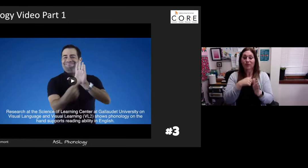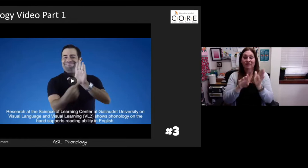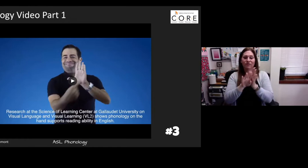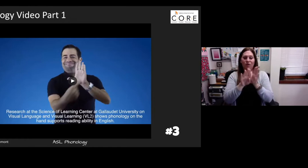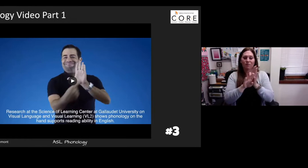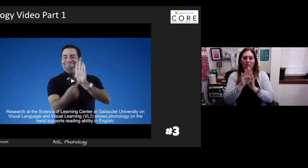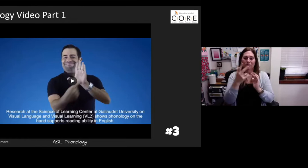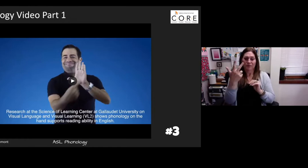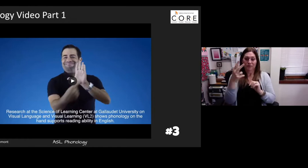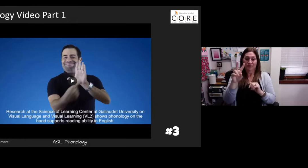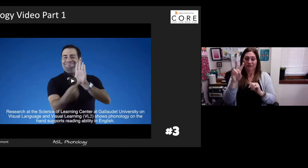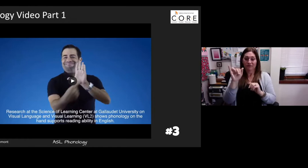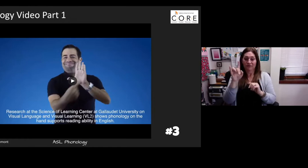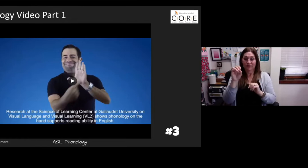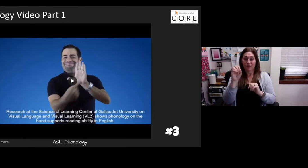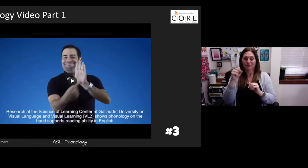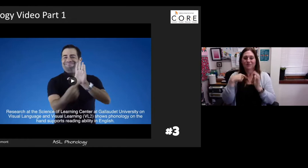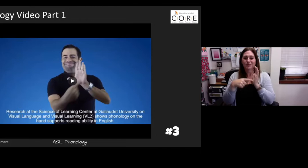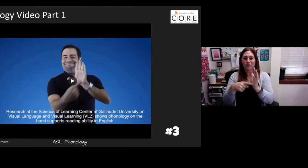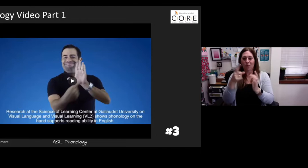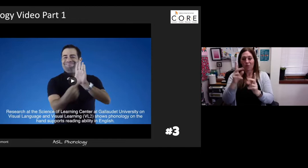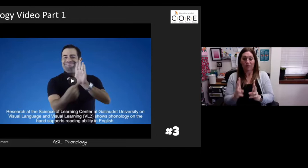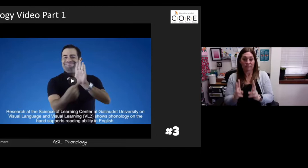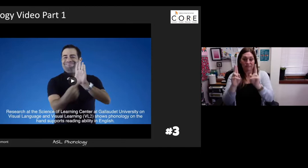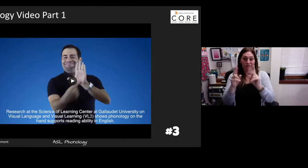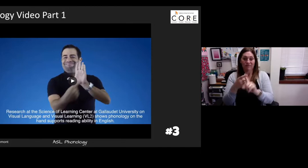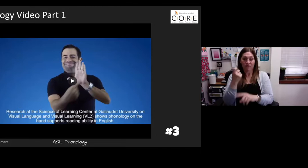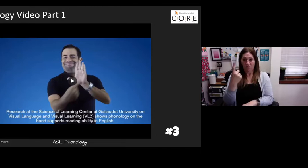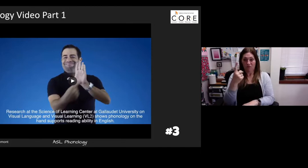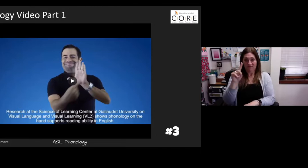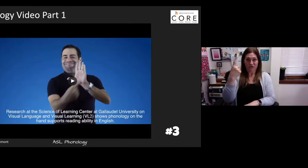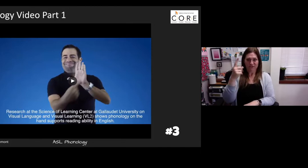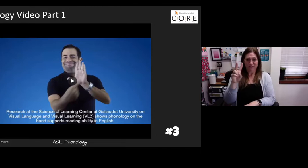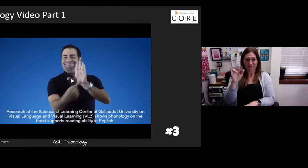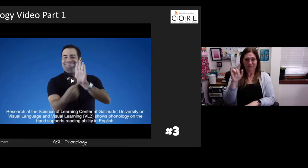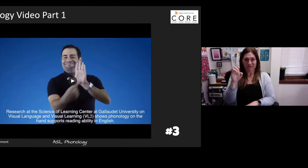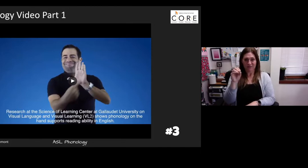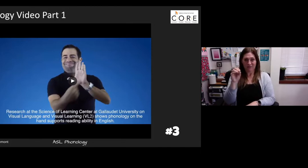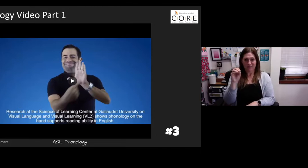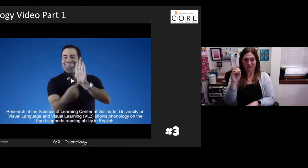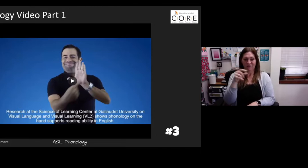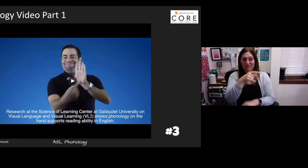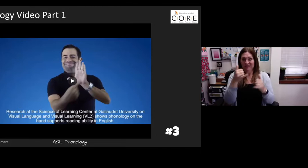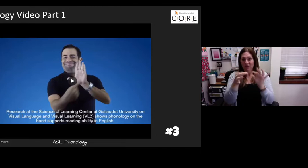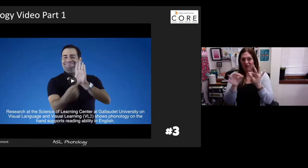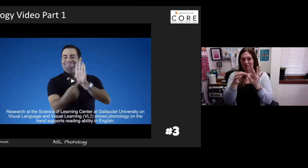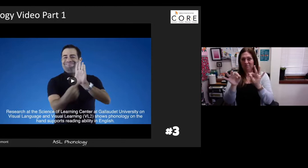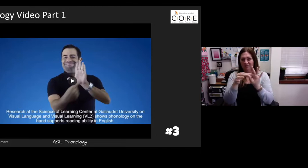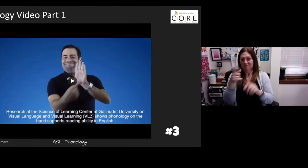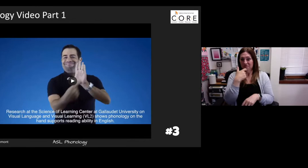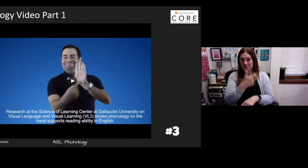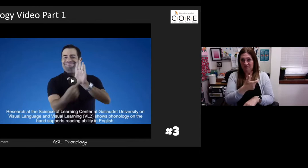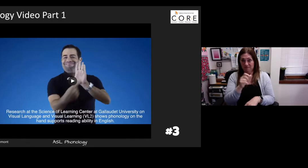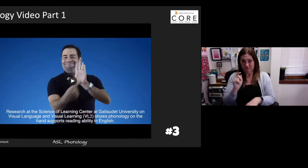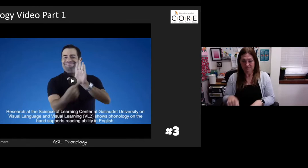places, explaining about this subject, we've developed three videos that we've kind of cut from this